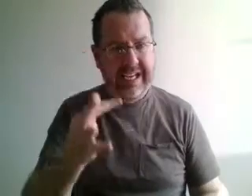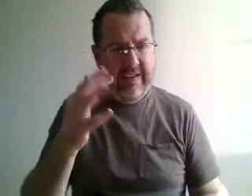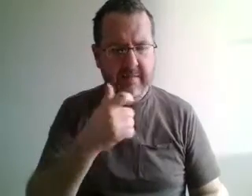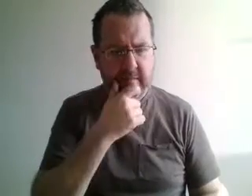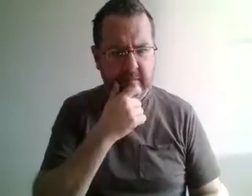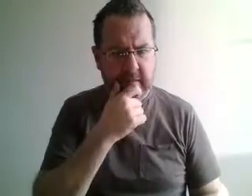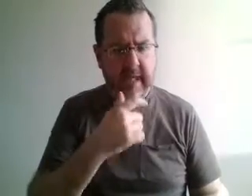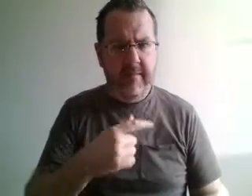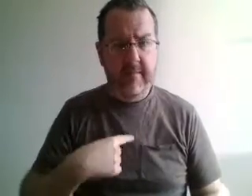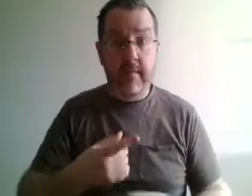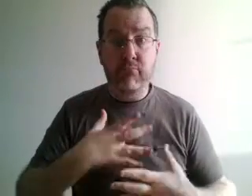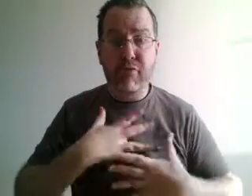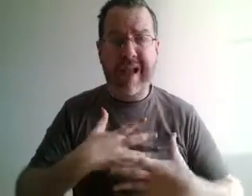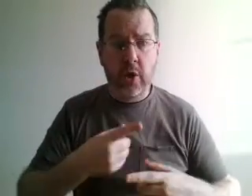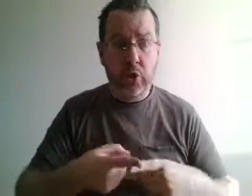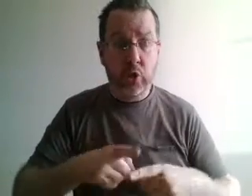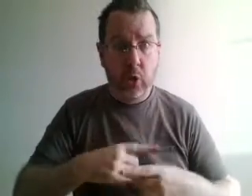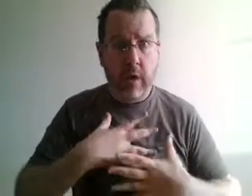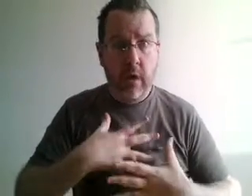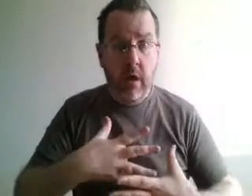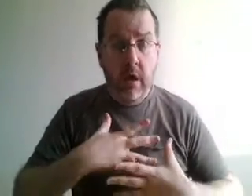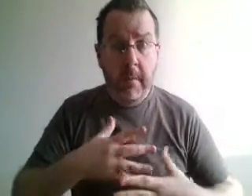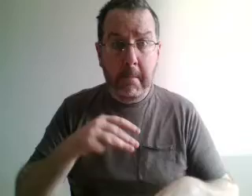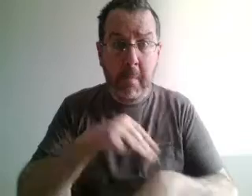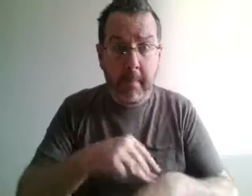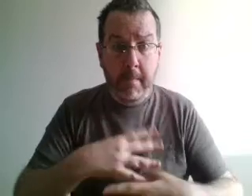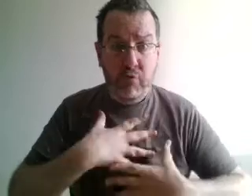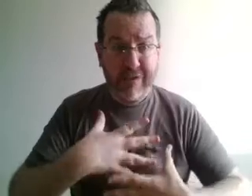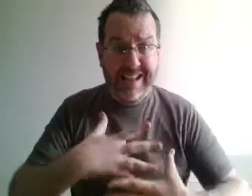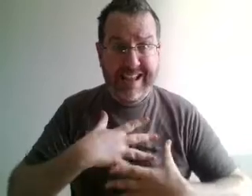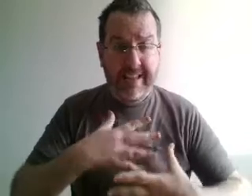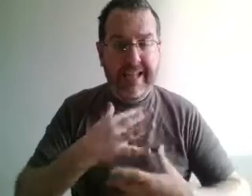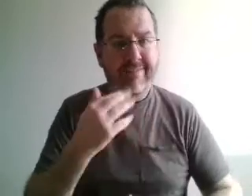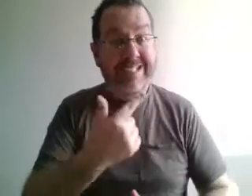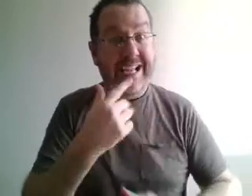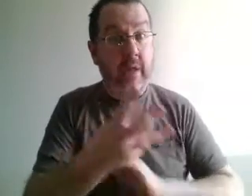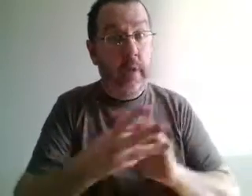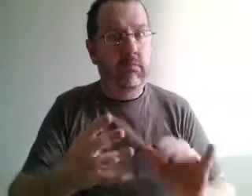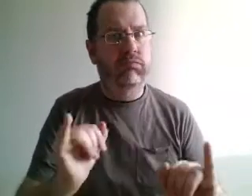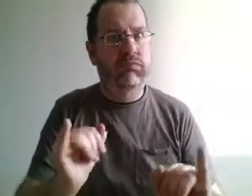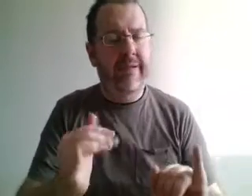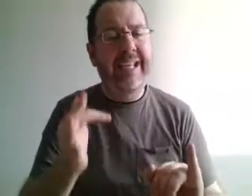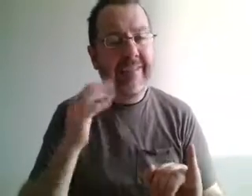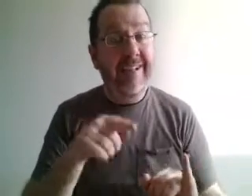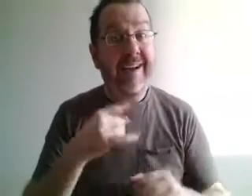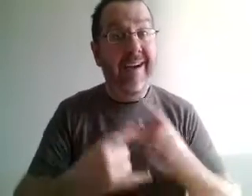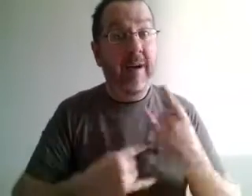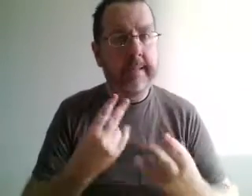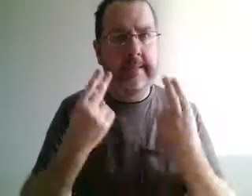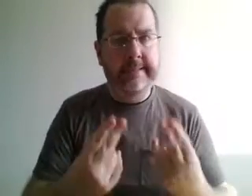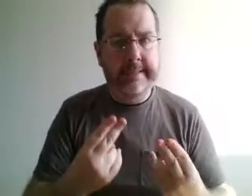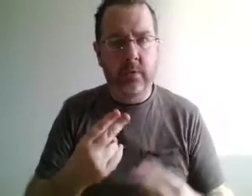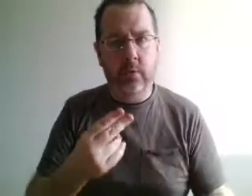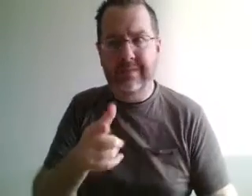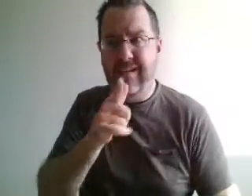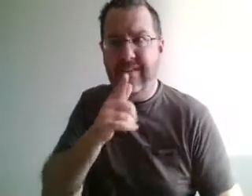short of breath, particularly it will happen in the second week, and if they get short of breath, they need to talk to their doctor, not to take